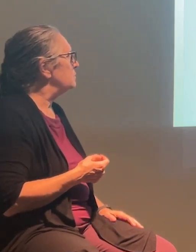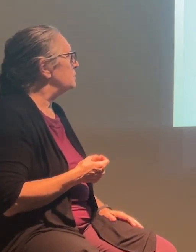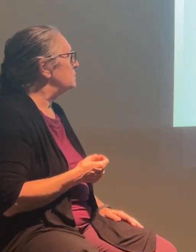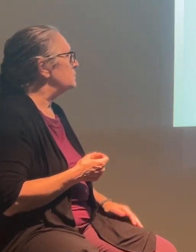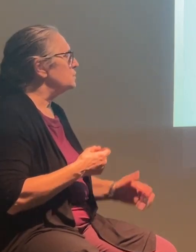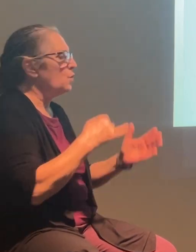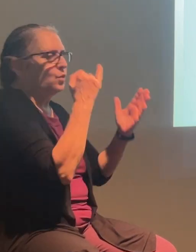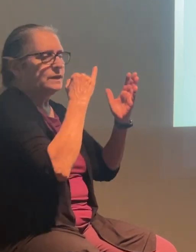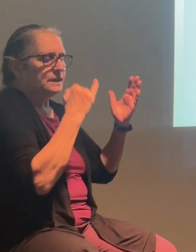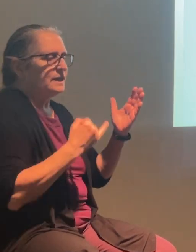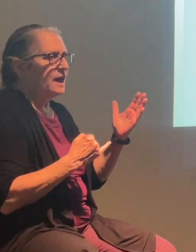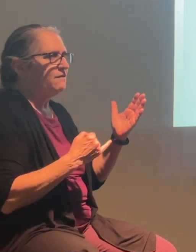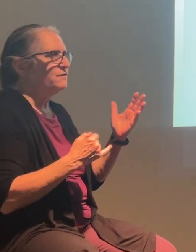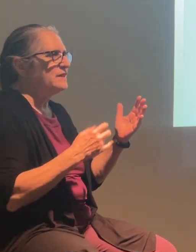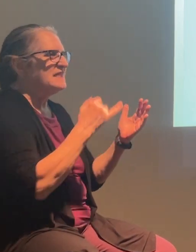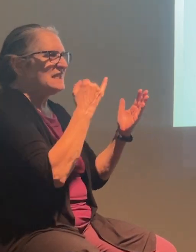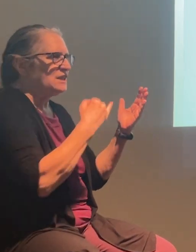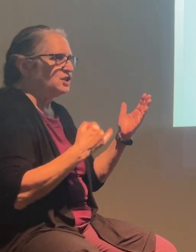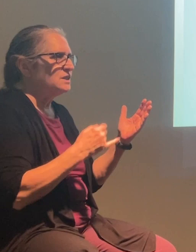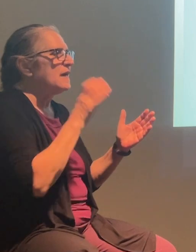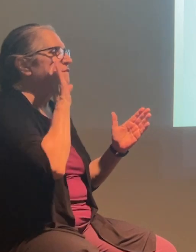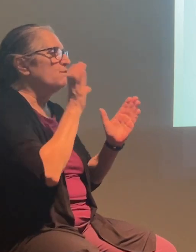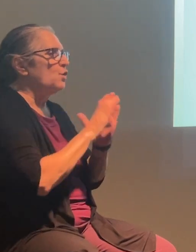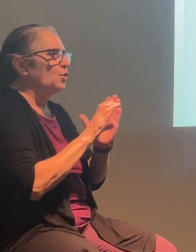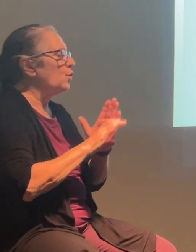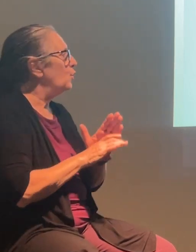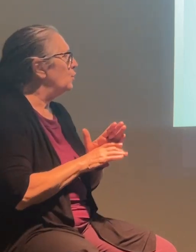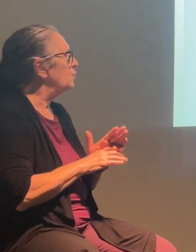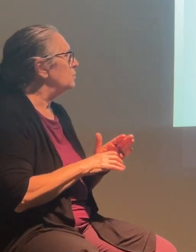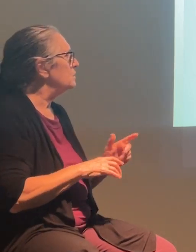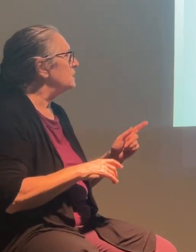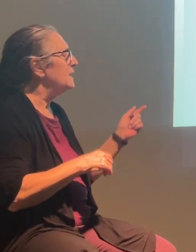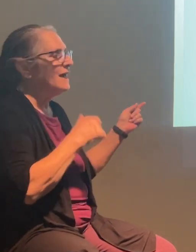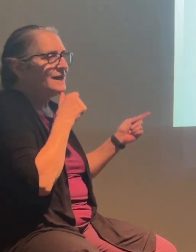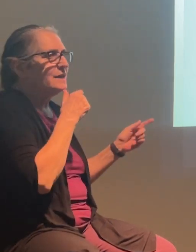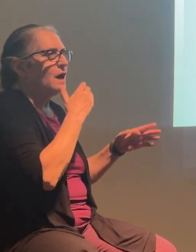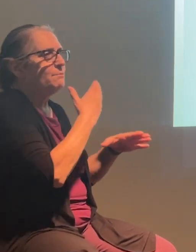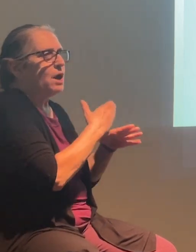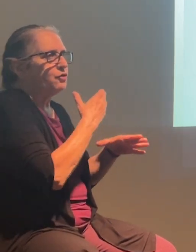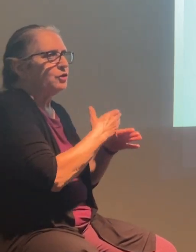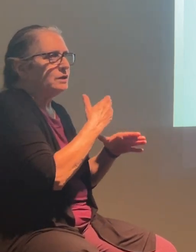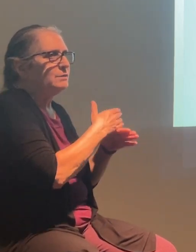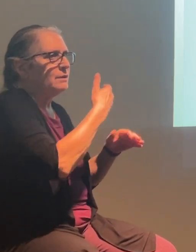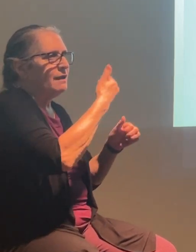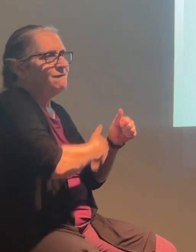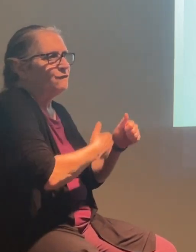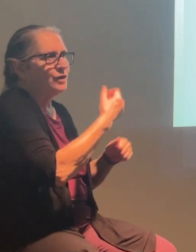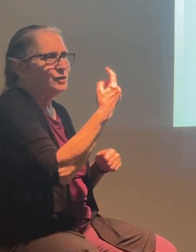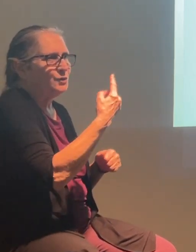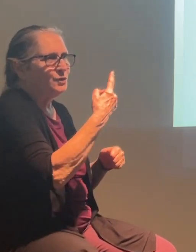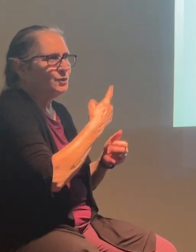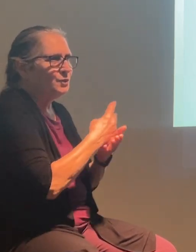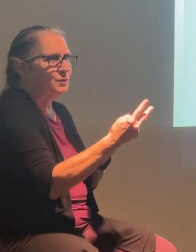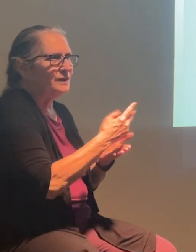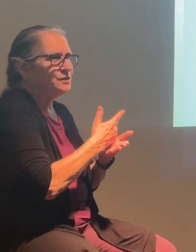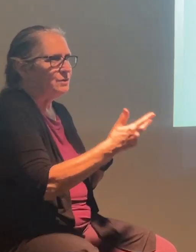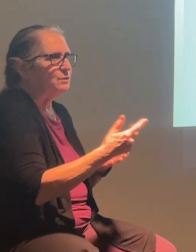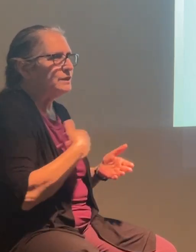enough sketches and then had the photo so he could go back and not bother him every 2 or 3 weeks to like just have him sit for a day or